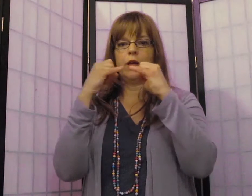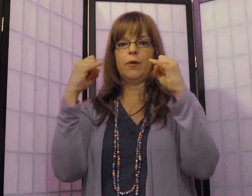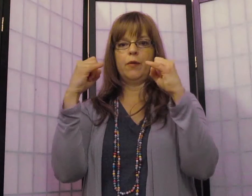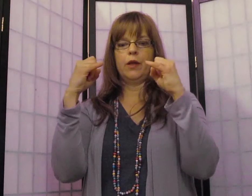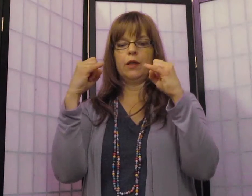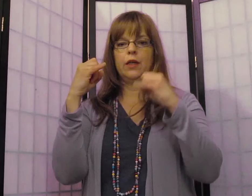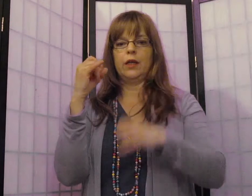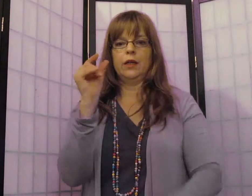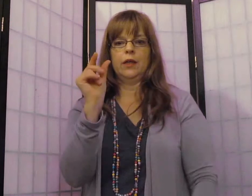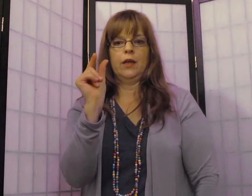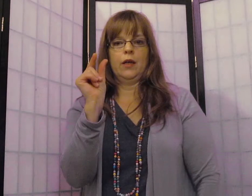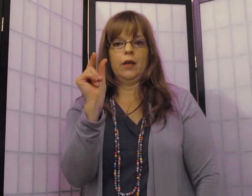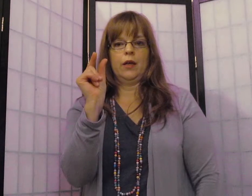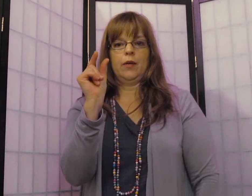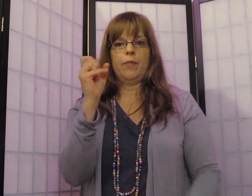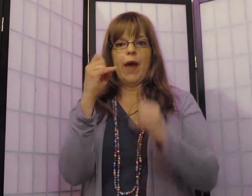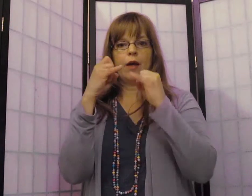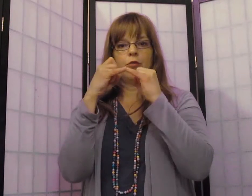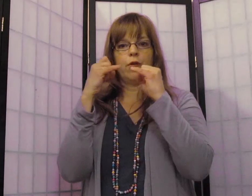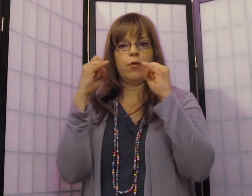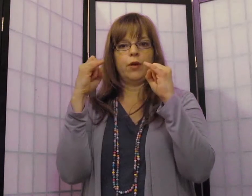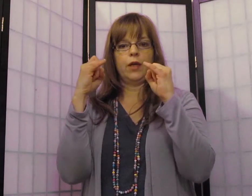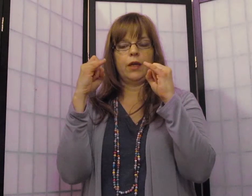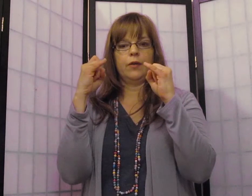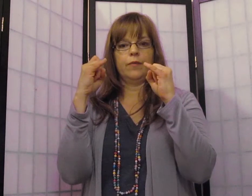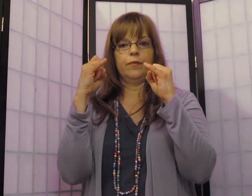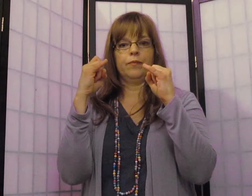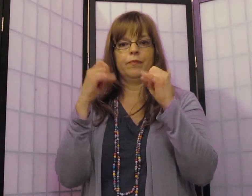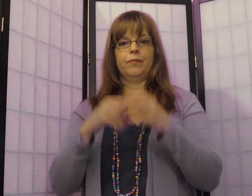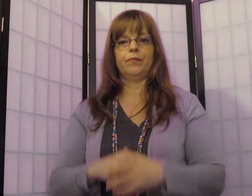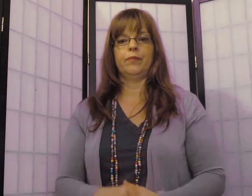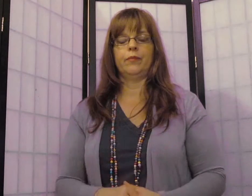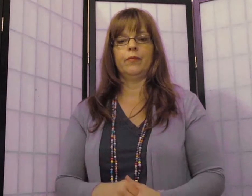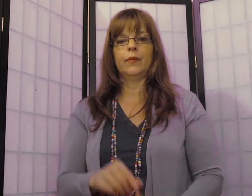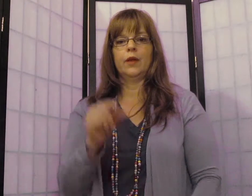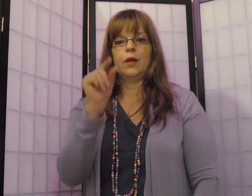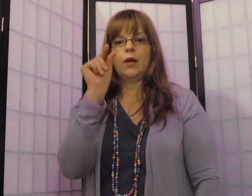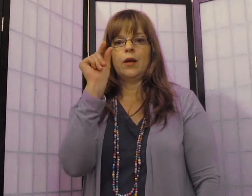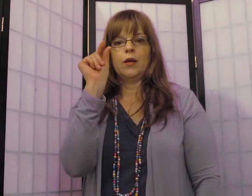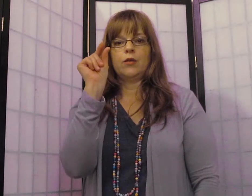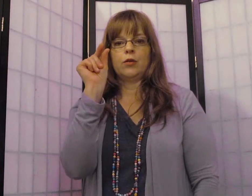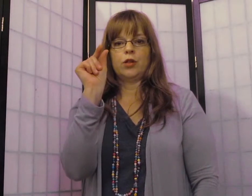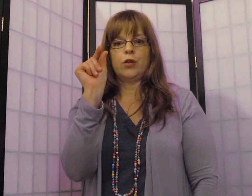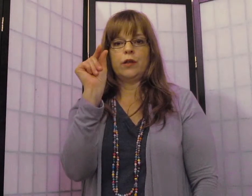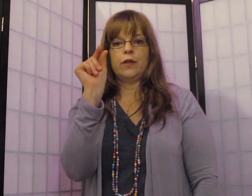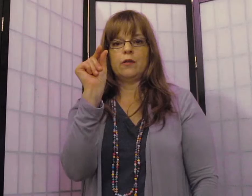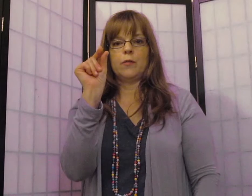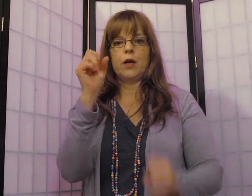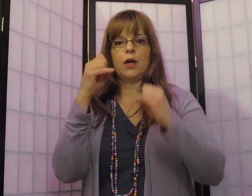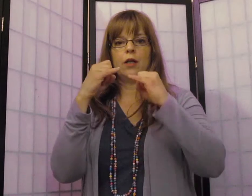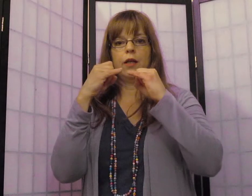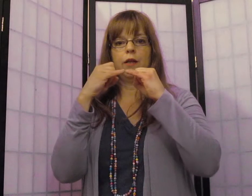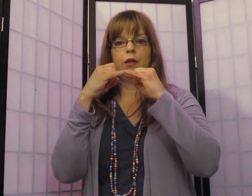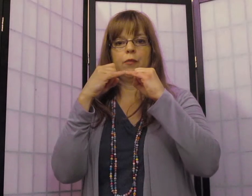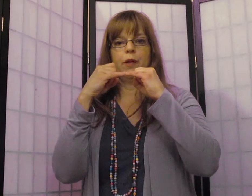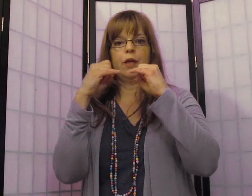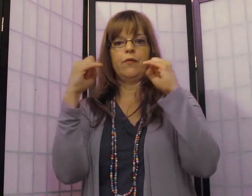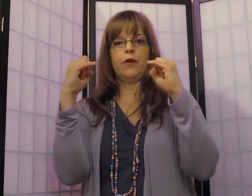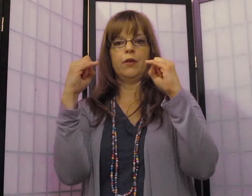be wiggly. Macaroni. So show that it's small, and then your pinky fingers